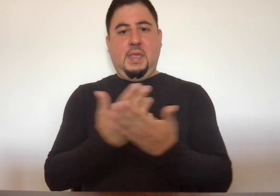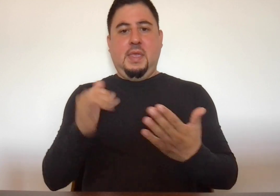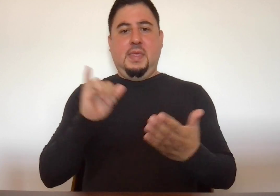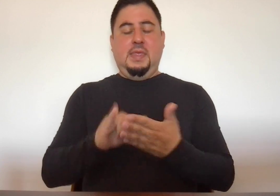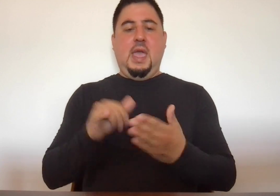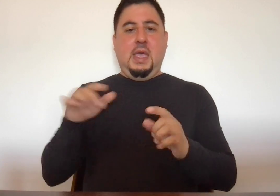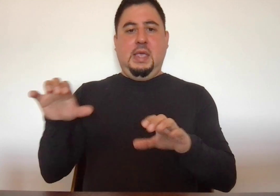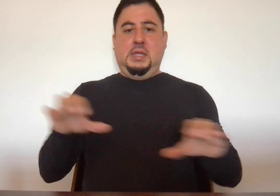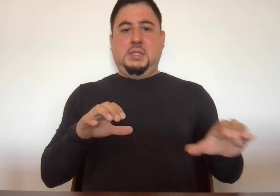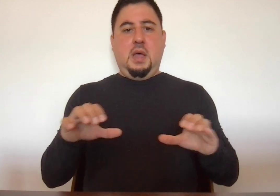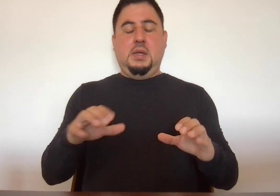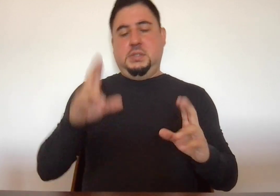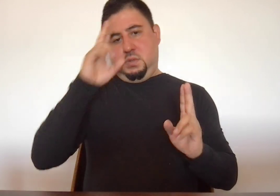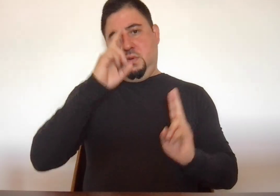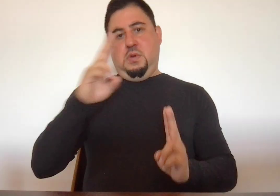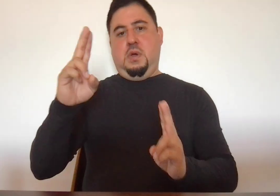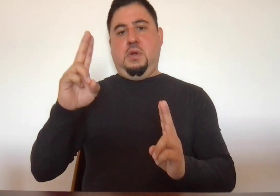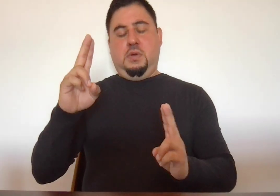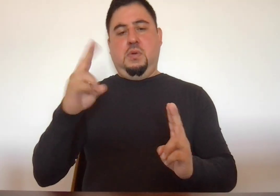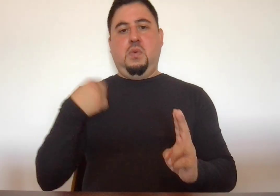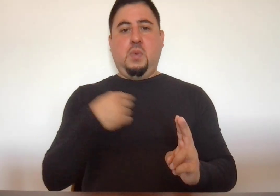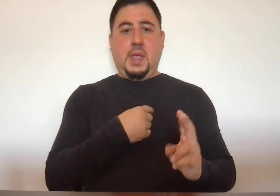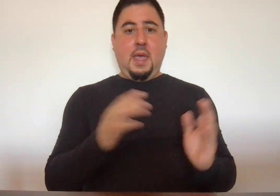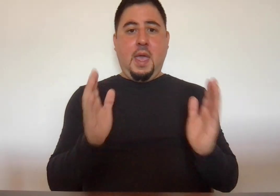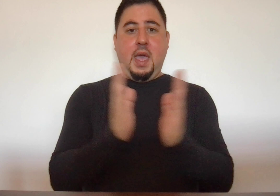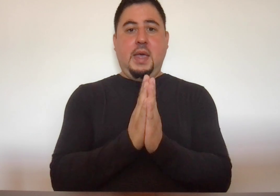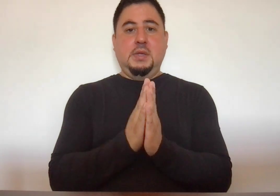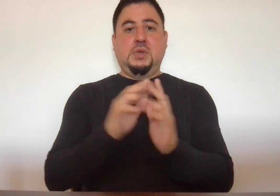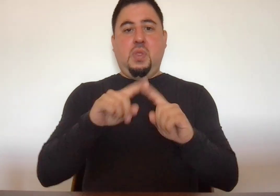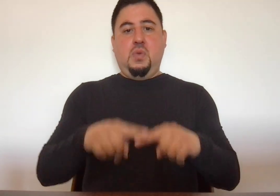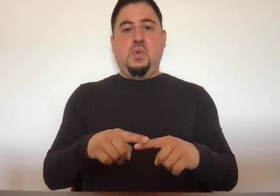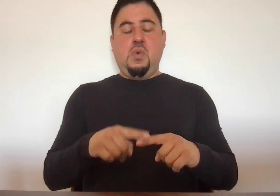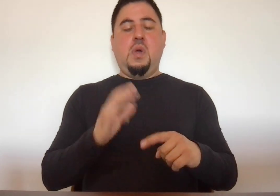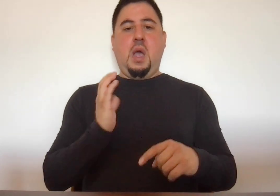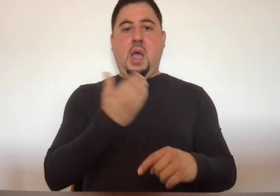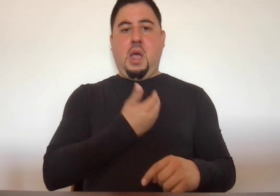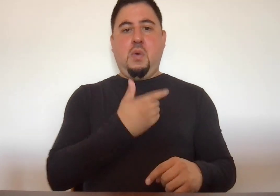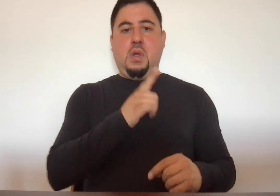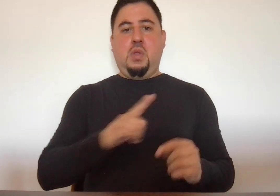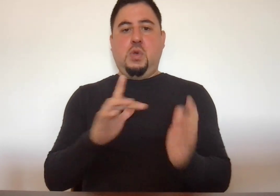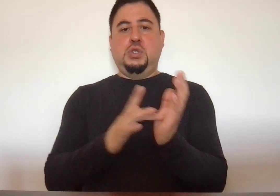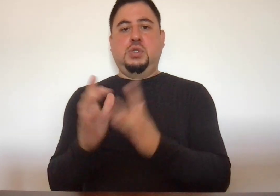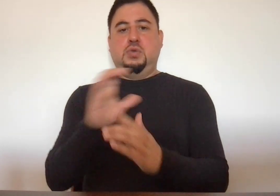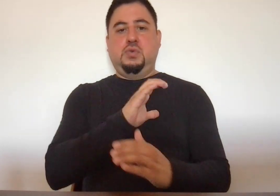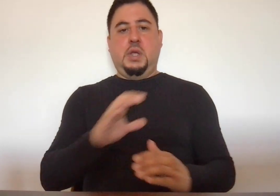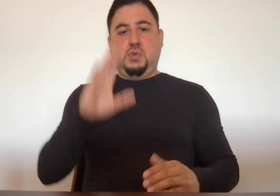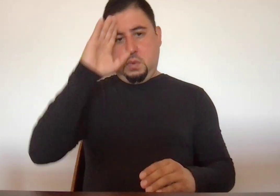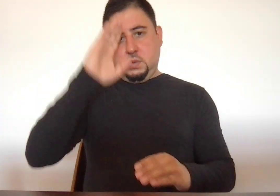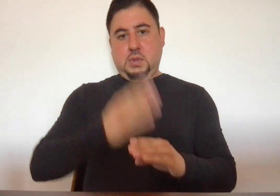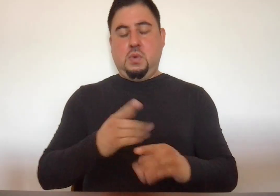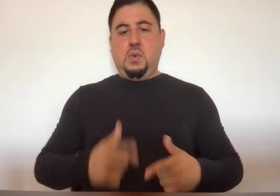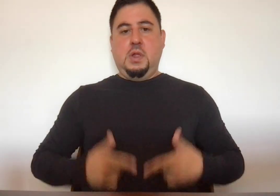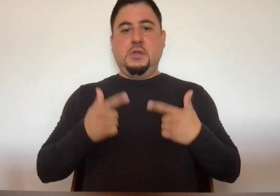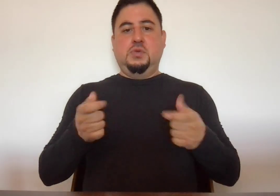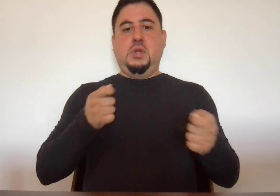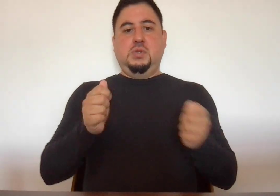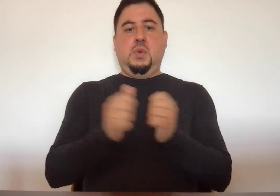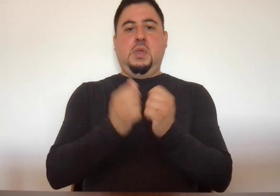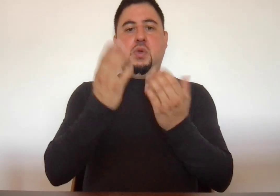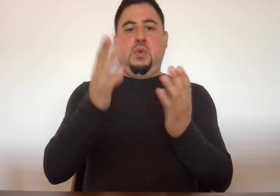in honor. We ask this through our Lord Jesus Christ, your Son, who lives and reigns with you in the unity of